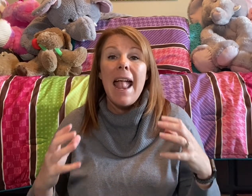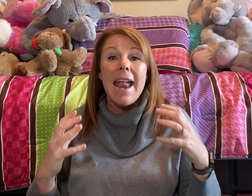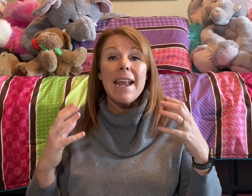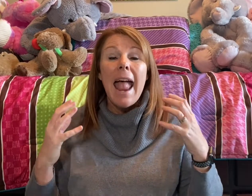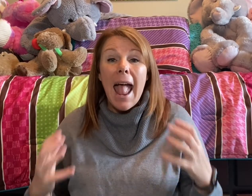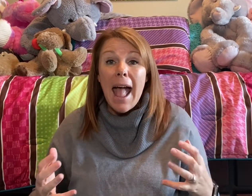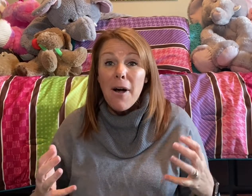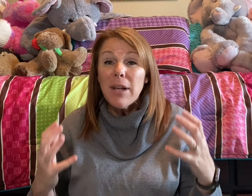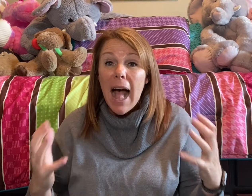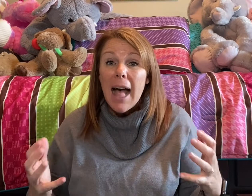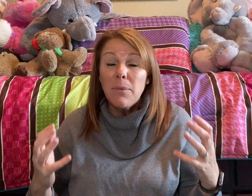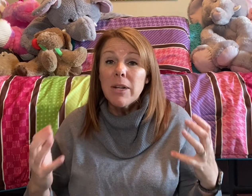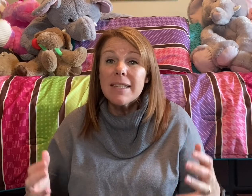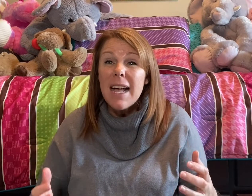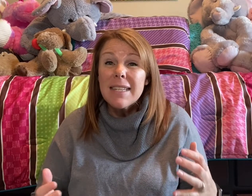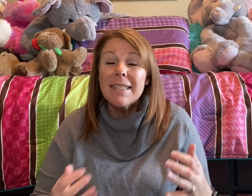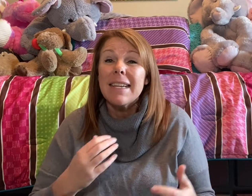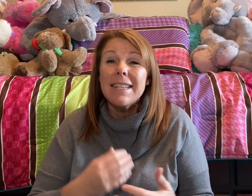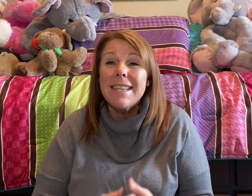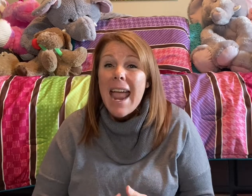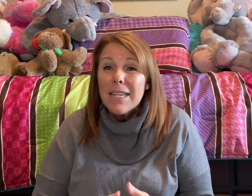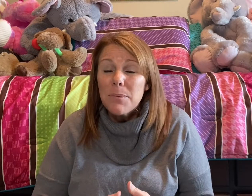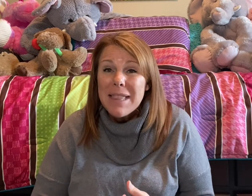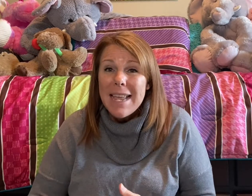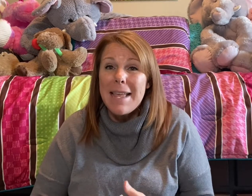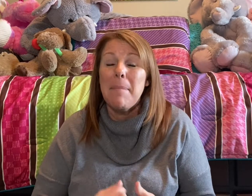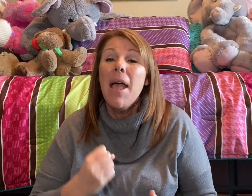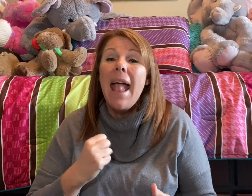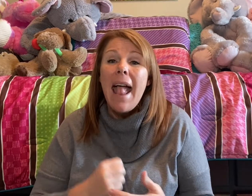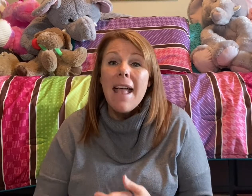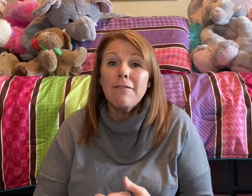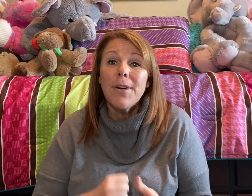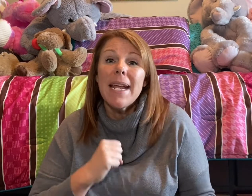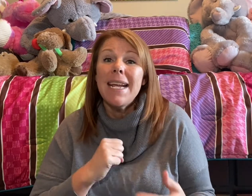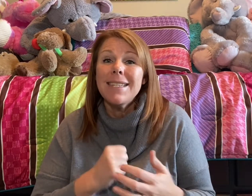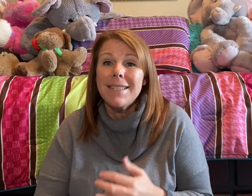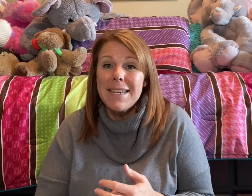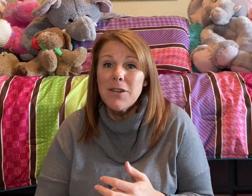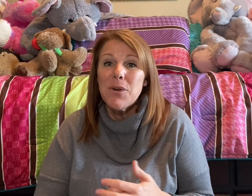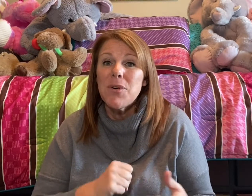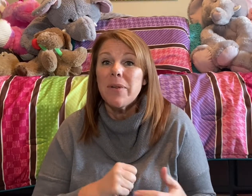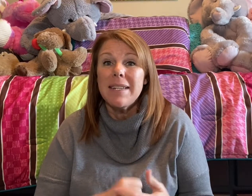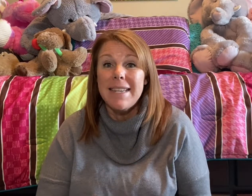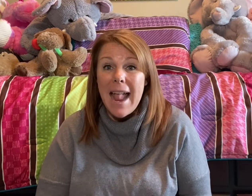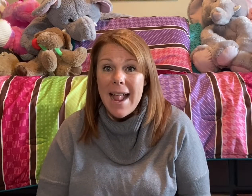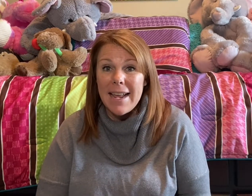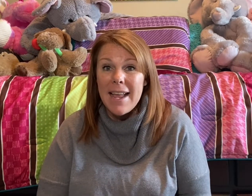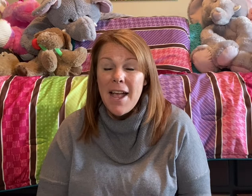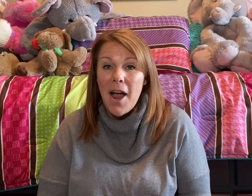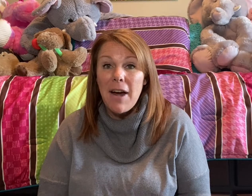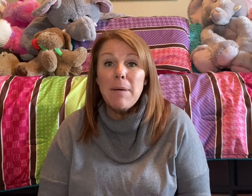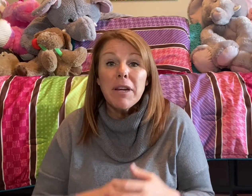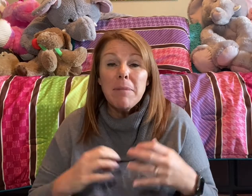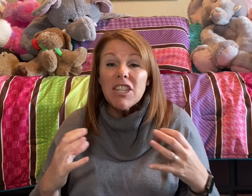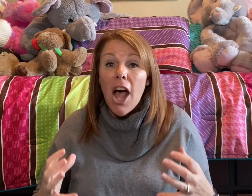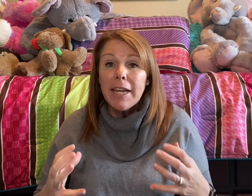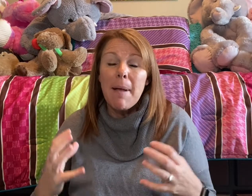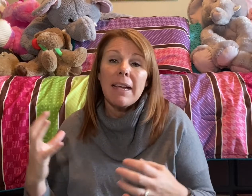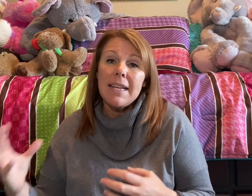and how God wants us to connect with him every single day. All right, we're going to be talking about